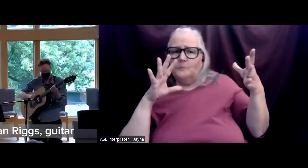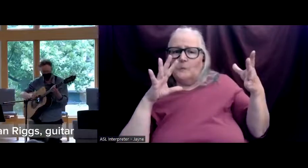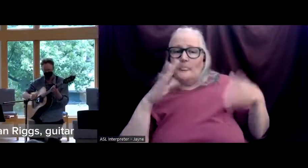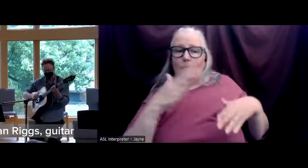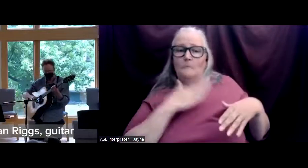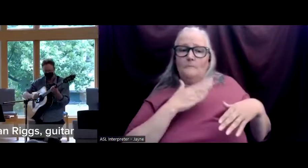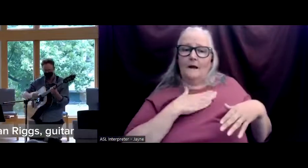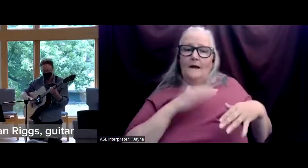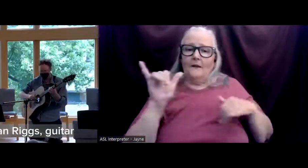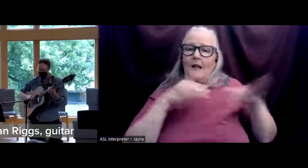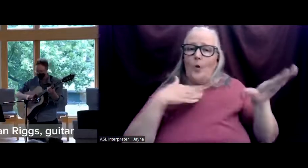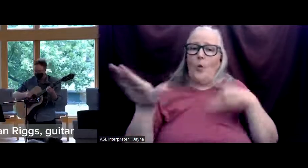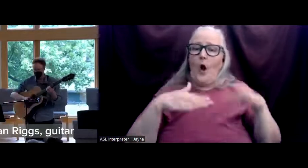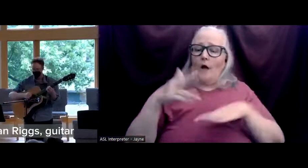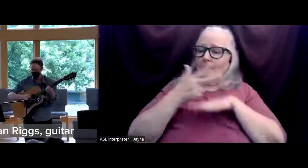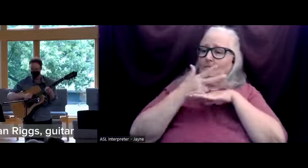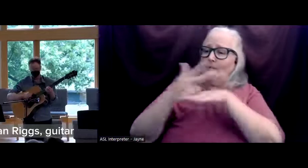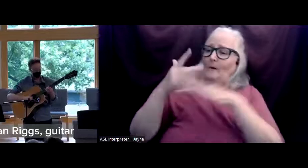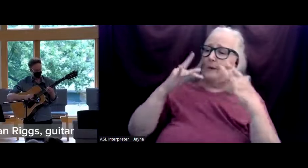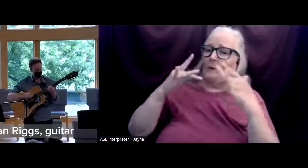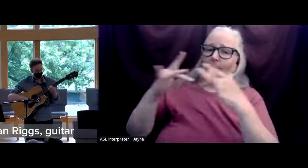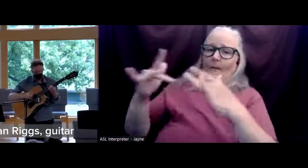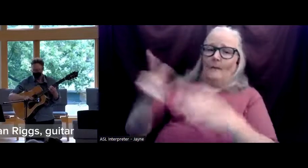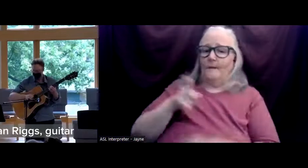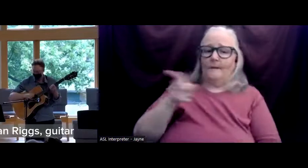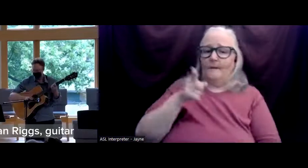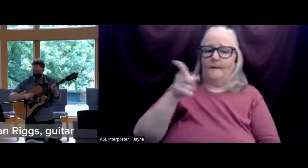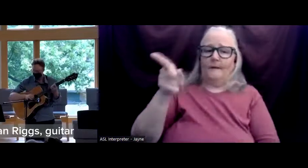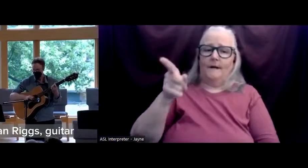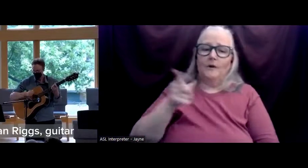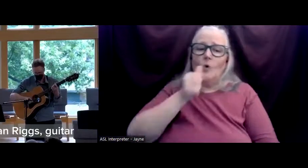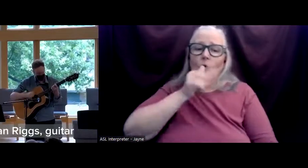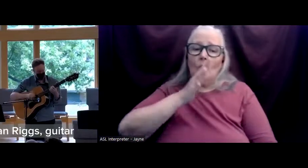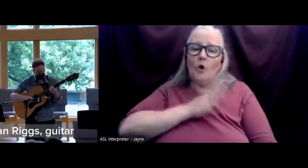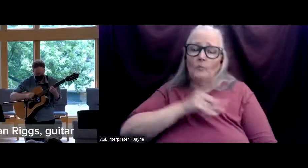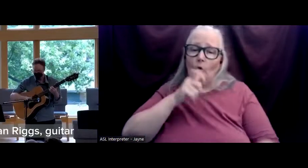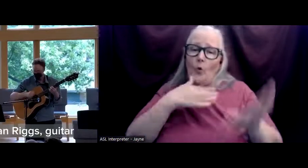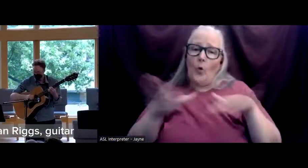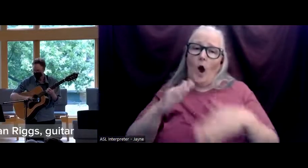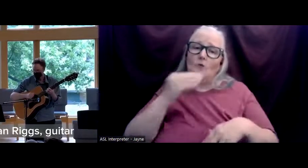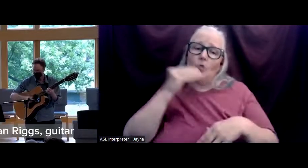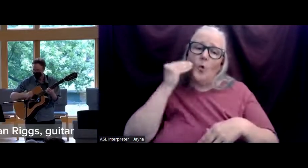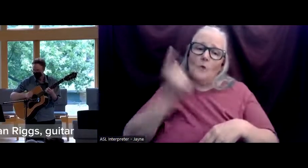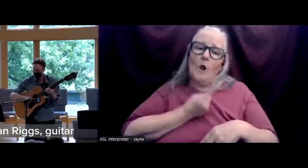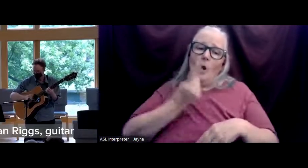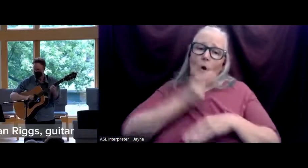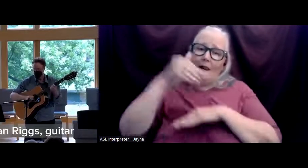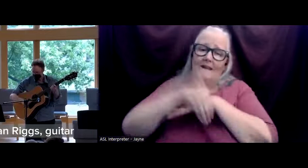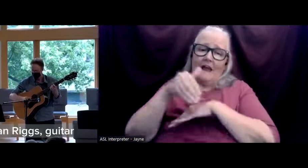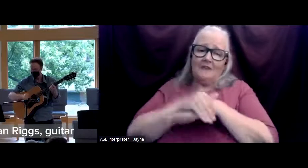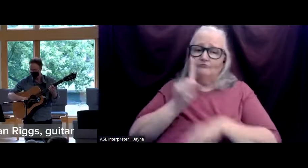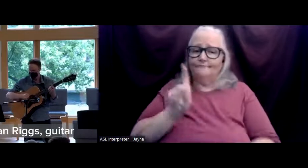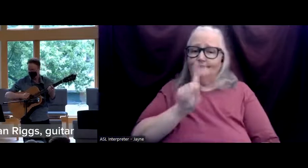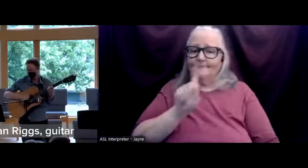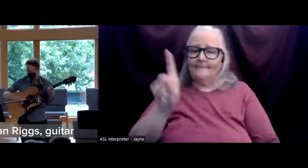Mine are crossing an empty parking lot. They are a woman walking home at night alone. They are